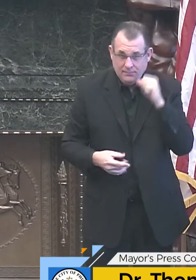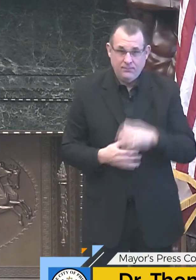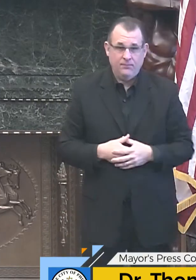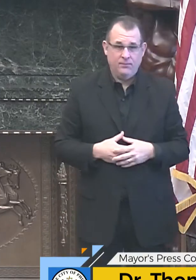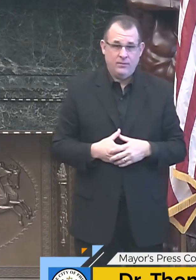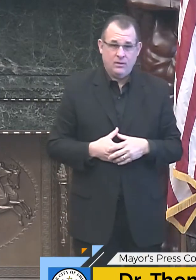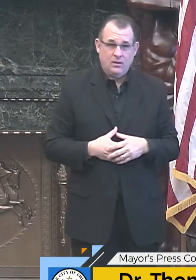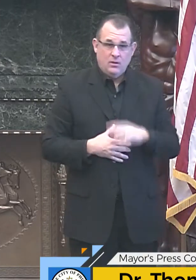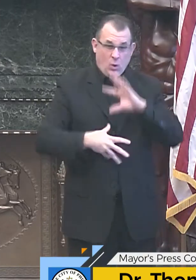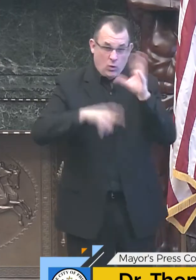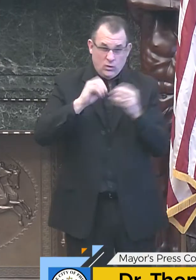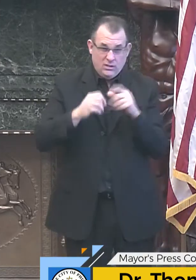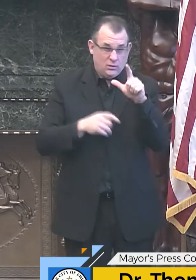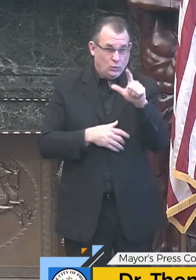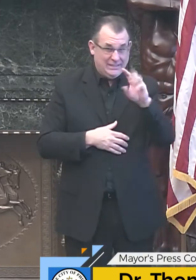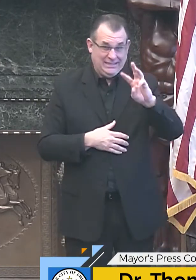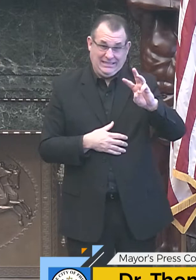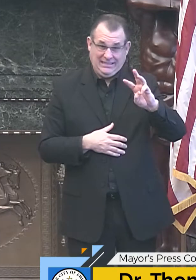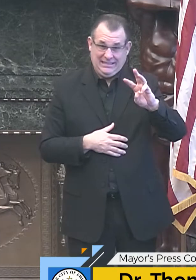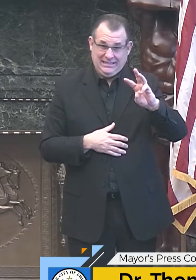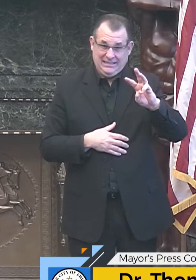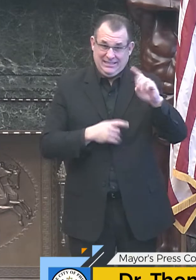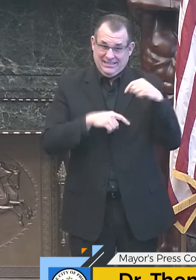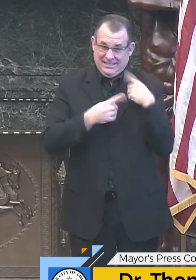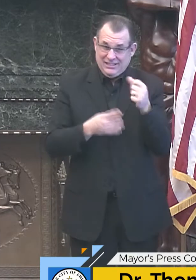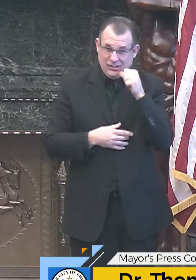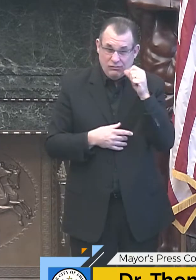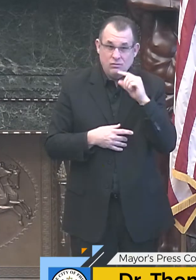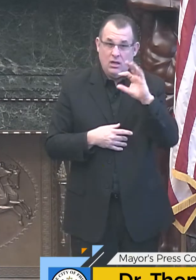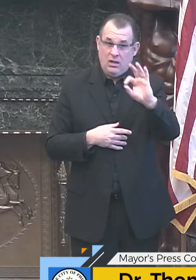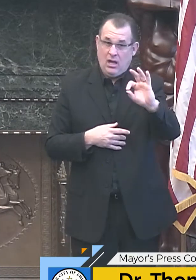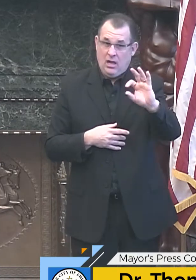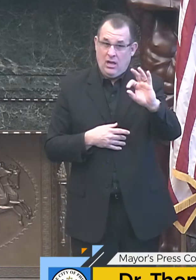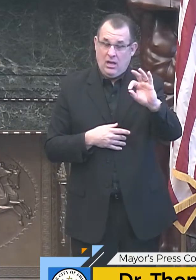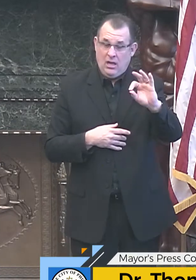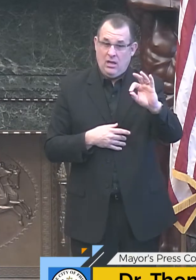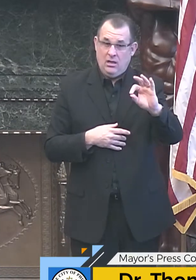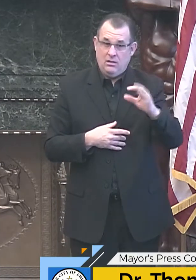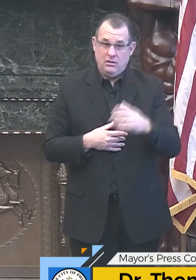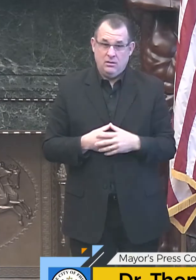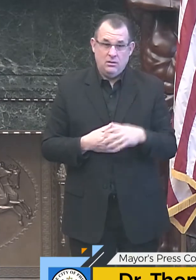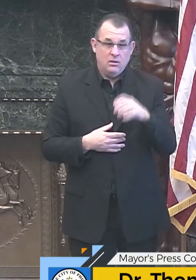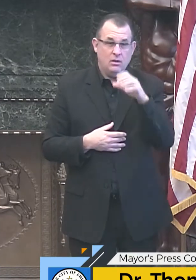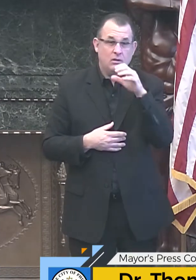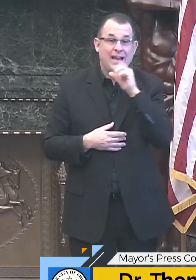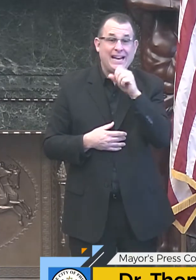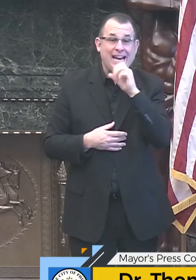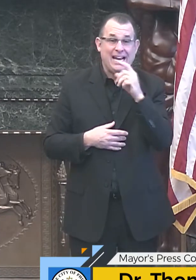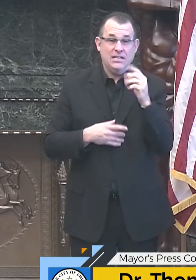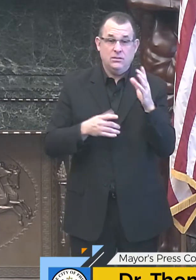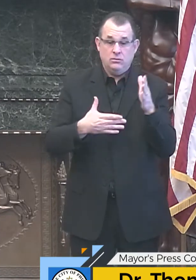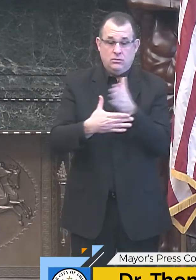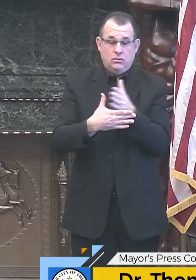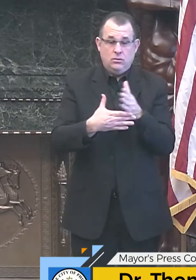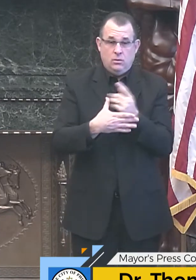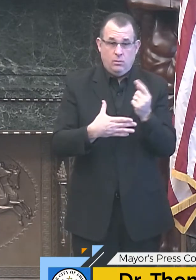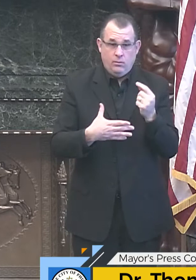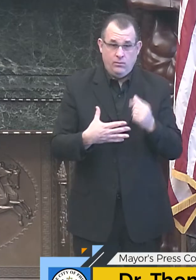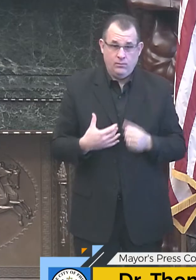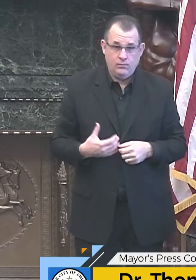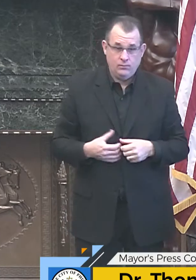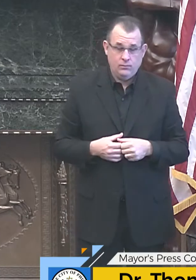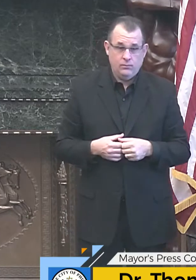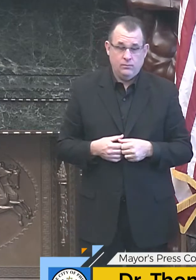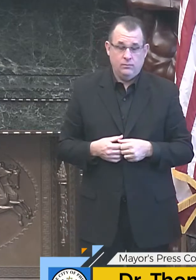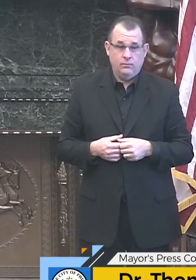26 total since the beginning of this epidemic. Here's the age range of the 26 total people who have